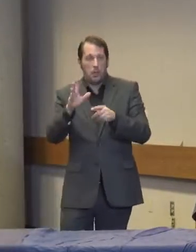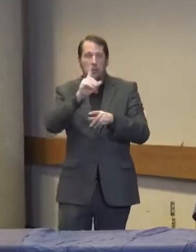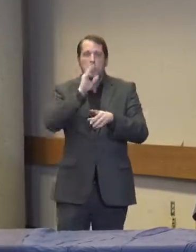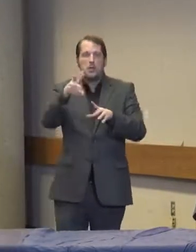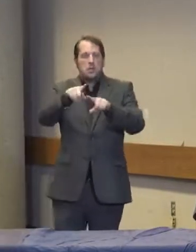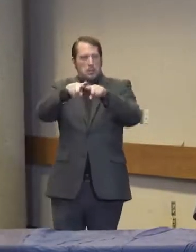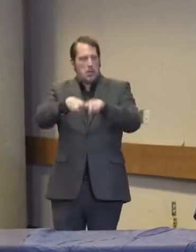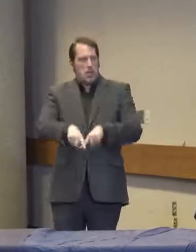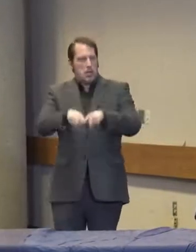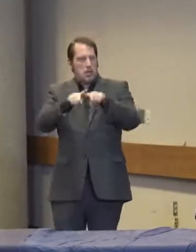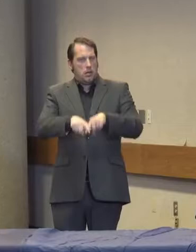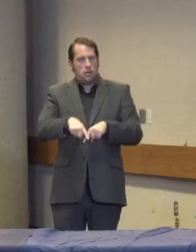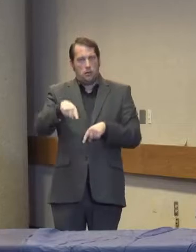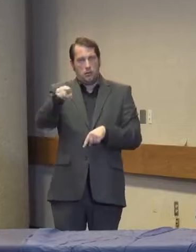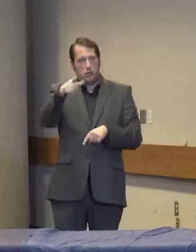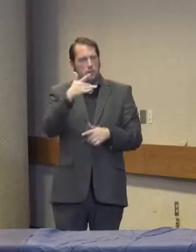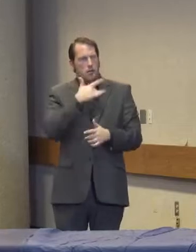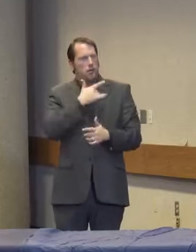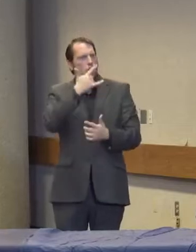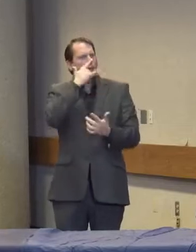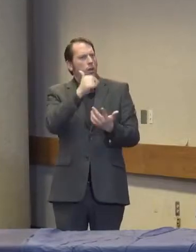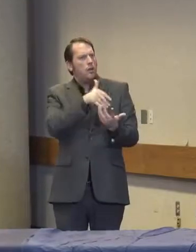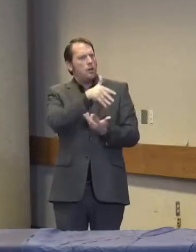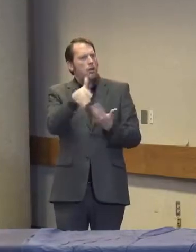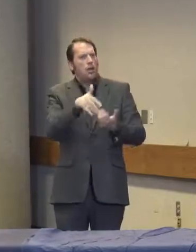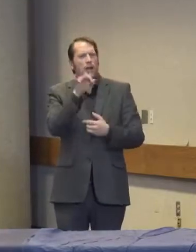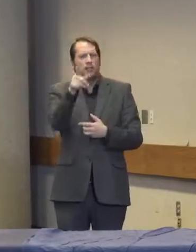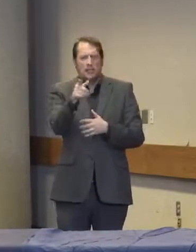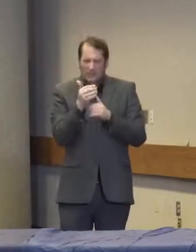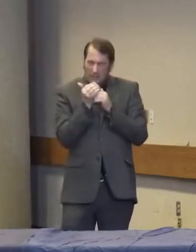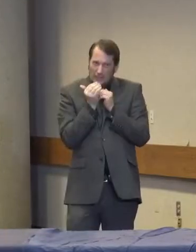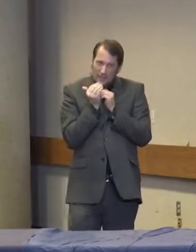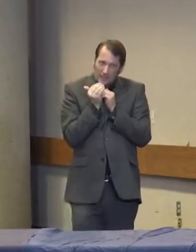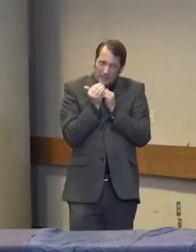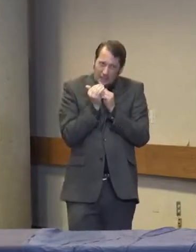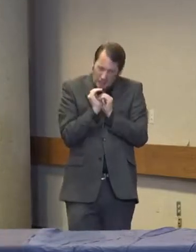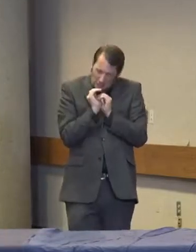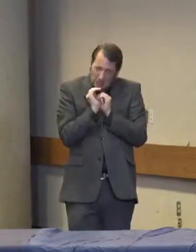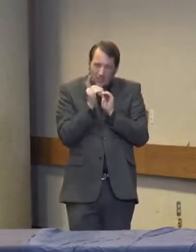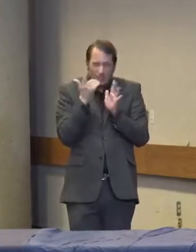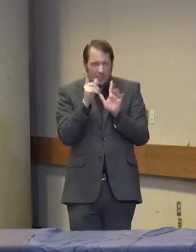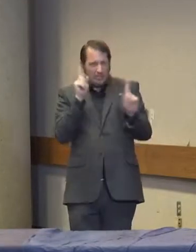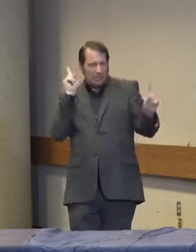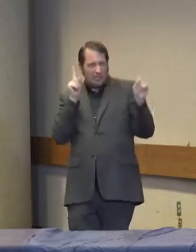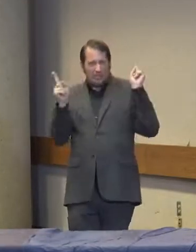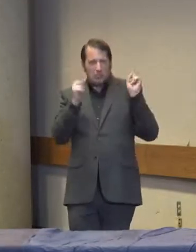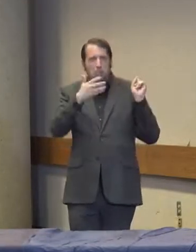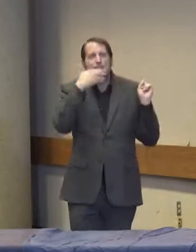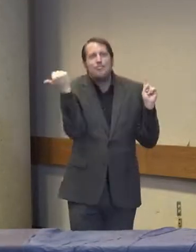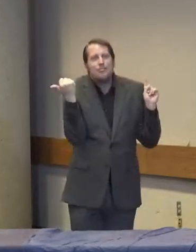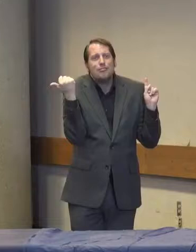you can limit the interactions, the better off we'll be. I have family, I have parents who are over the age of